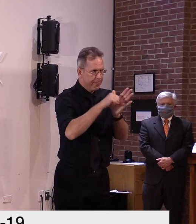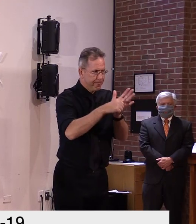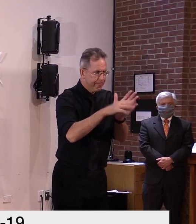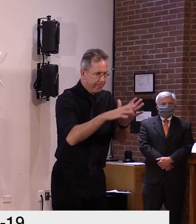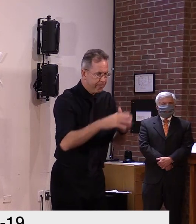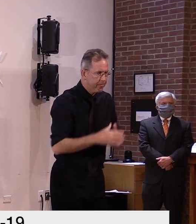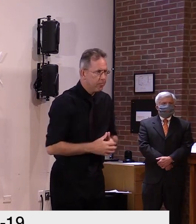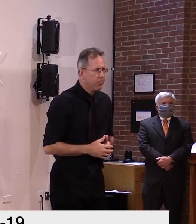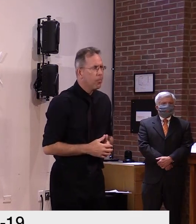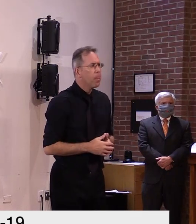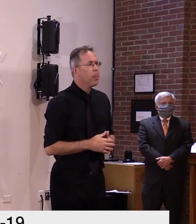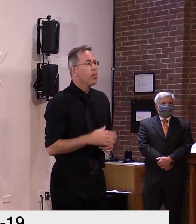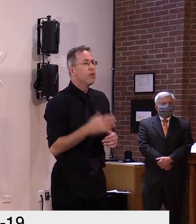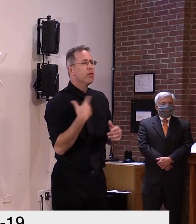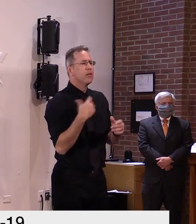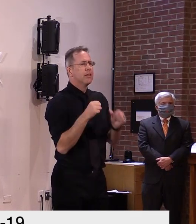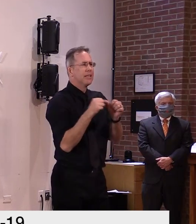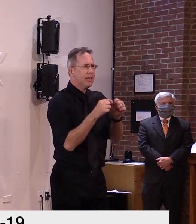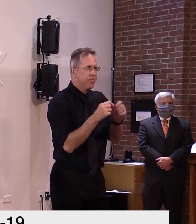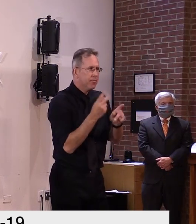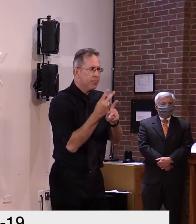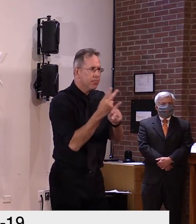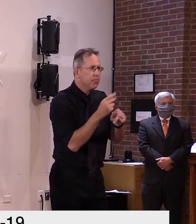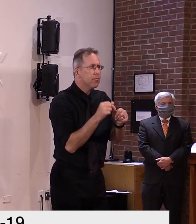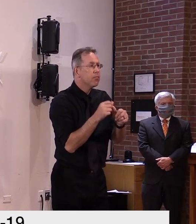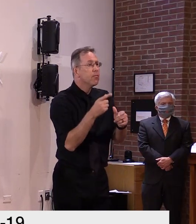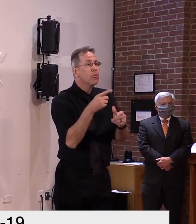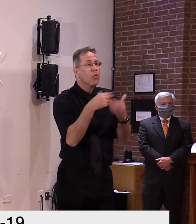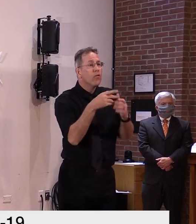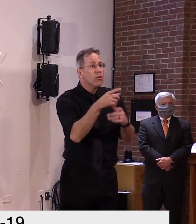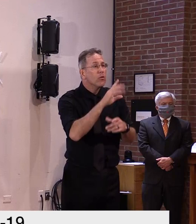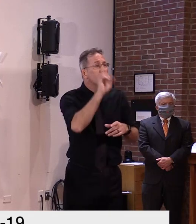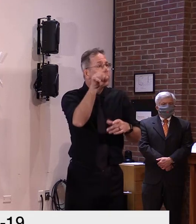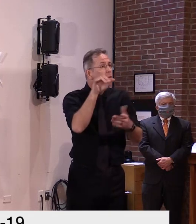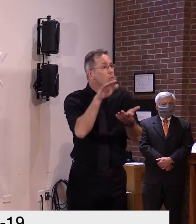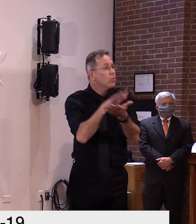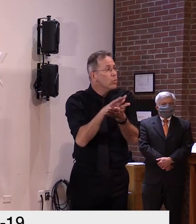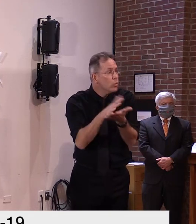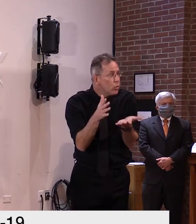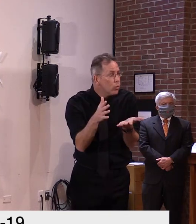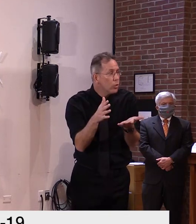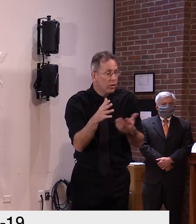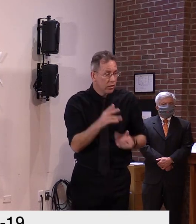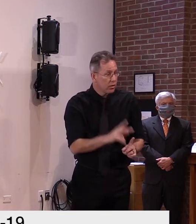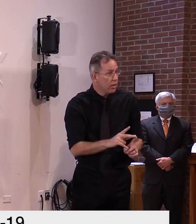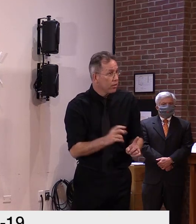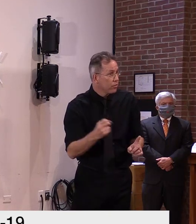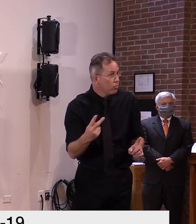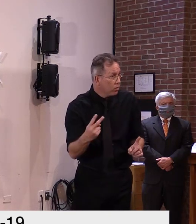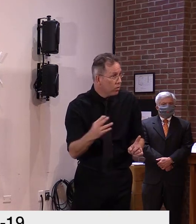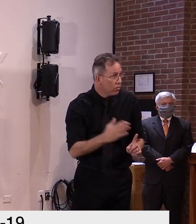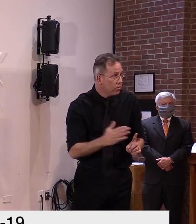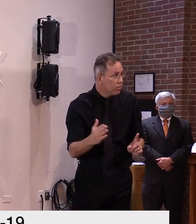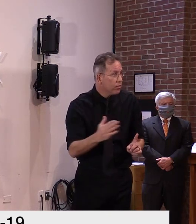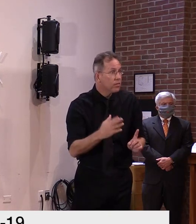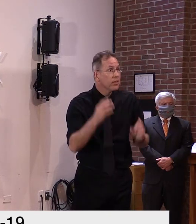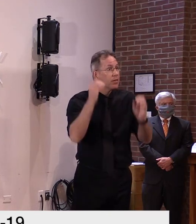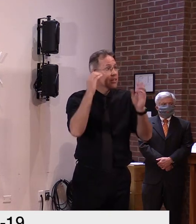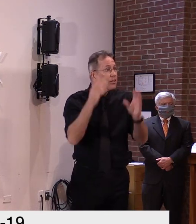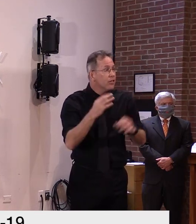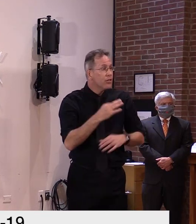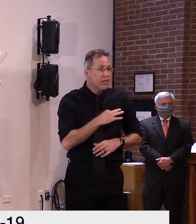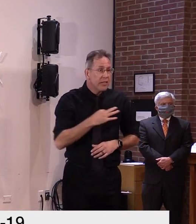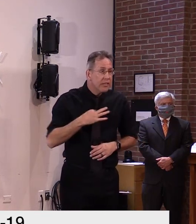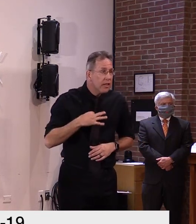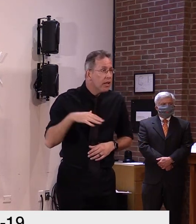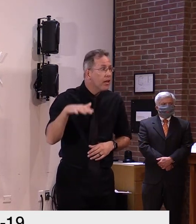is everybody who attends those schools at every level, from student on through staff and faculty, are parts of